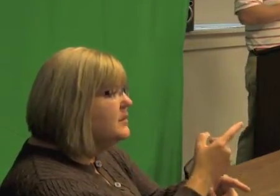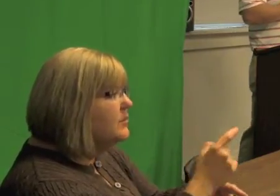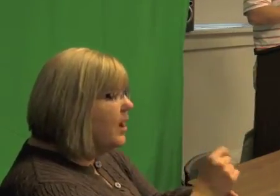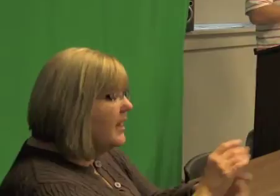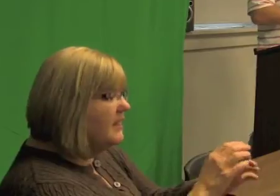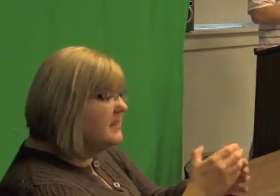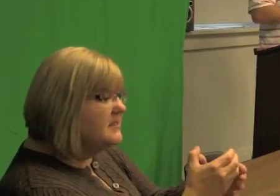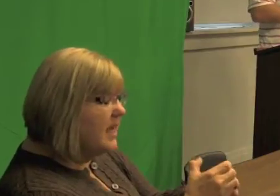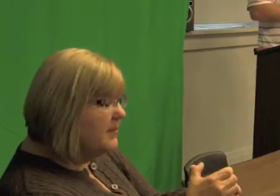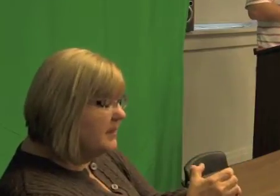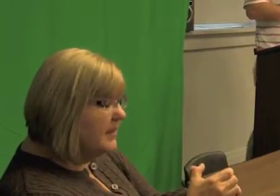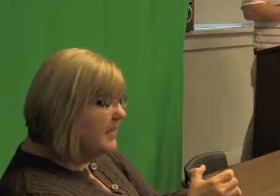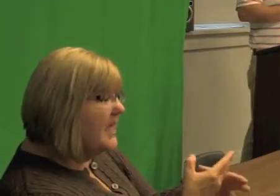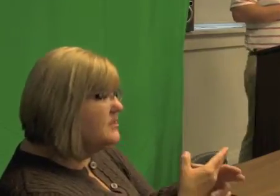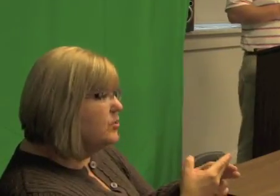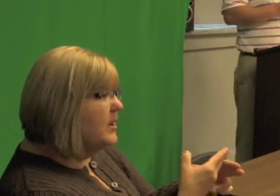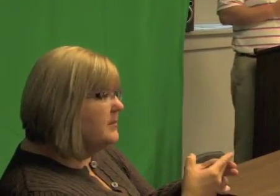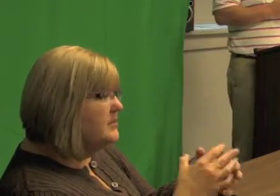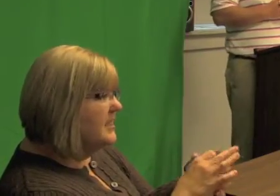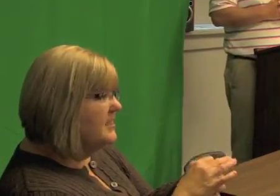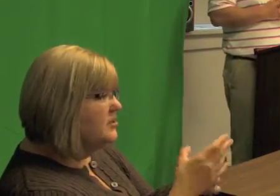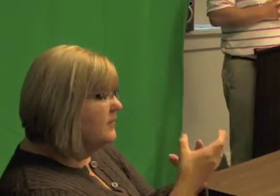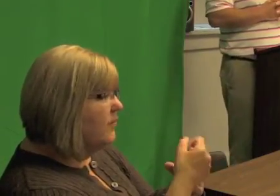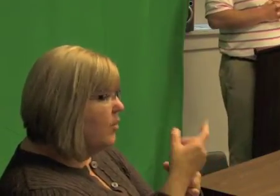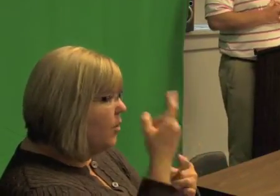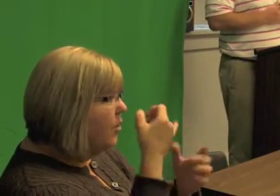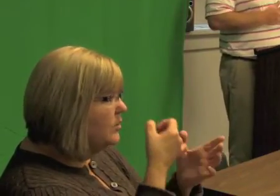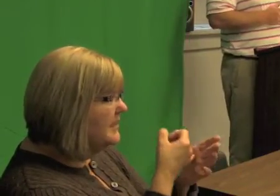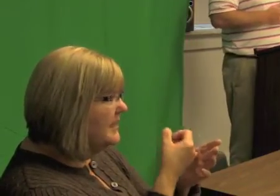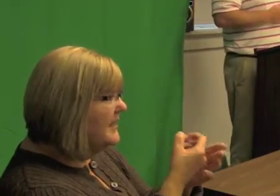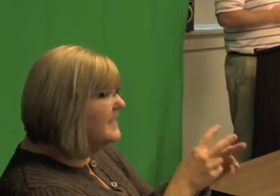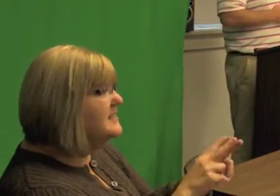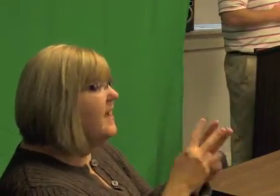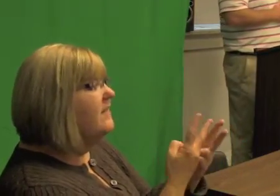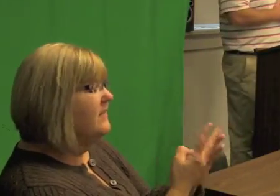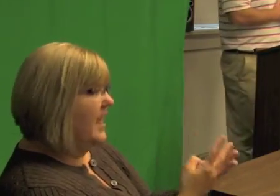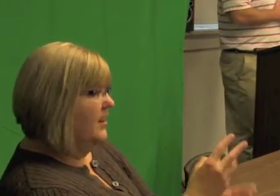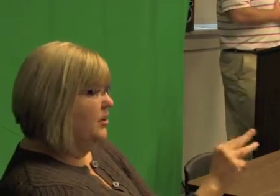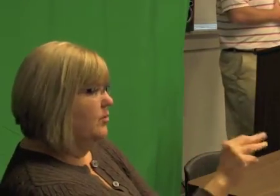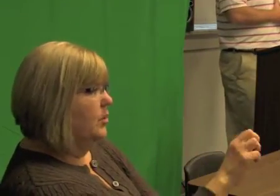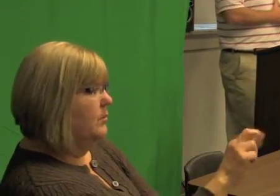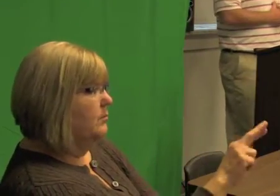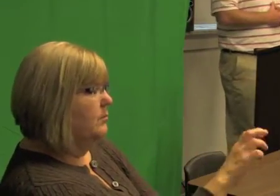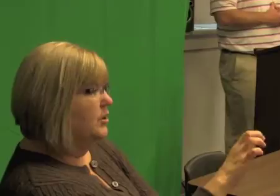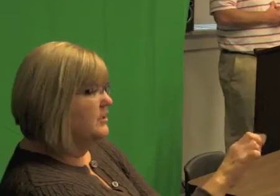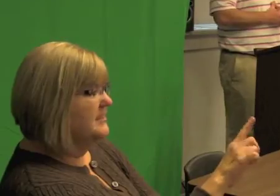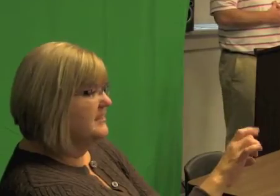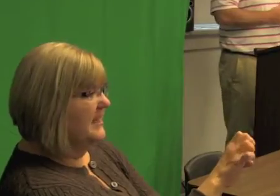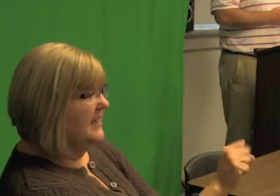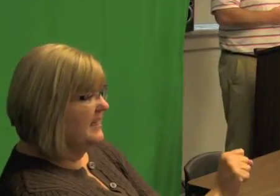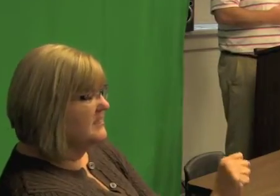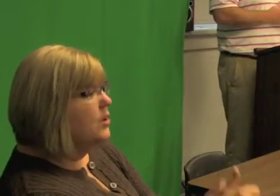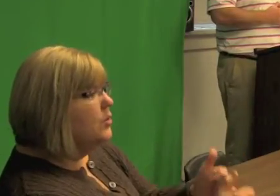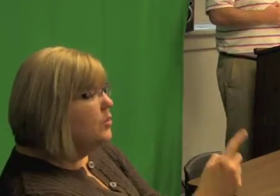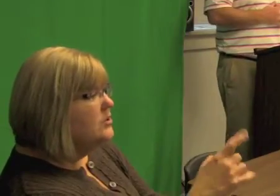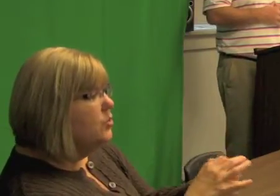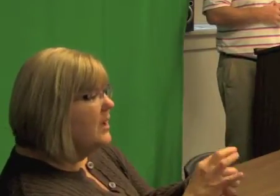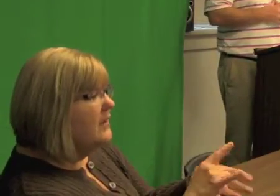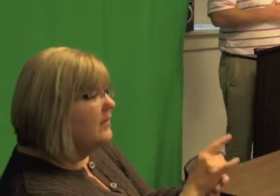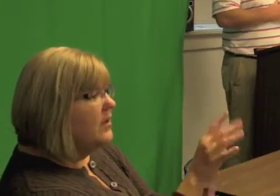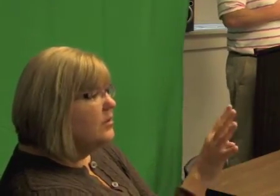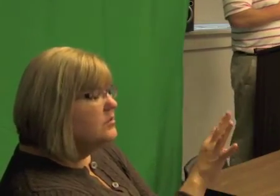company has a reputation for holding its value. An example was Mercedes. Which one of those